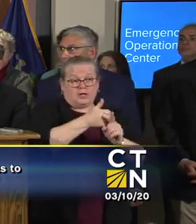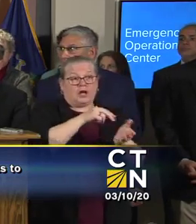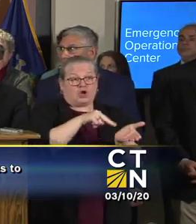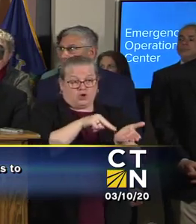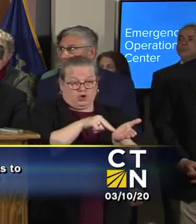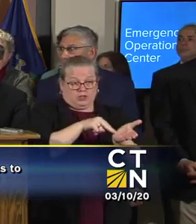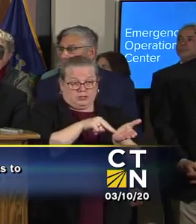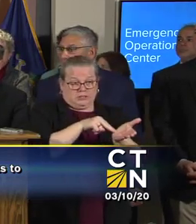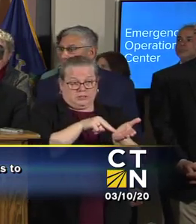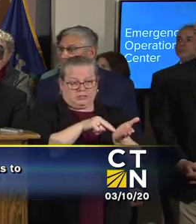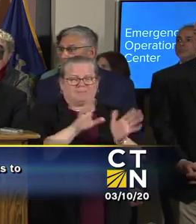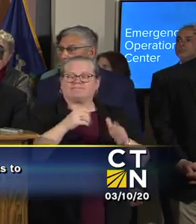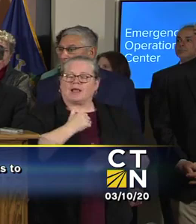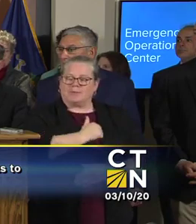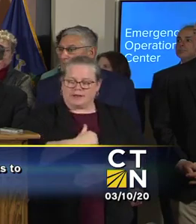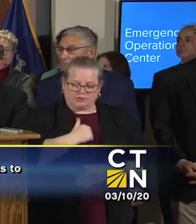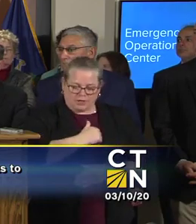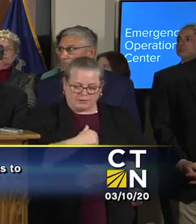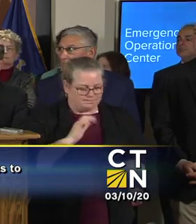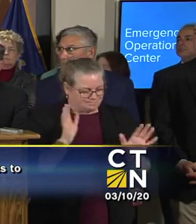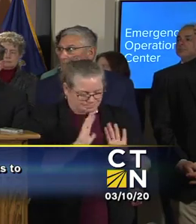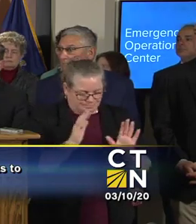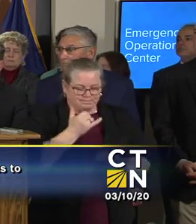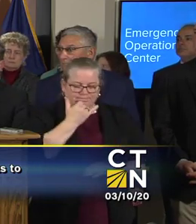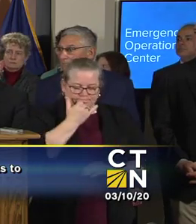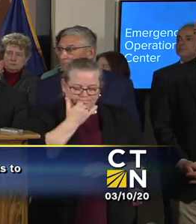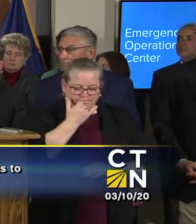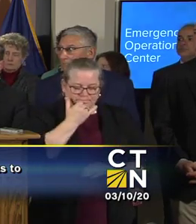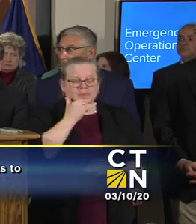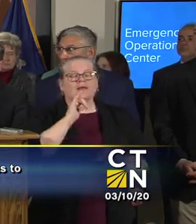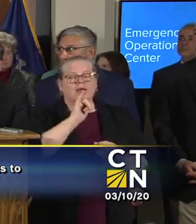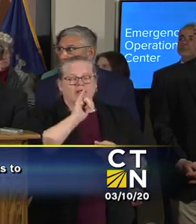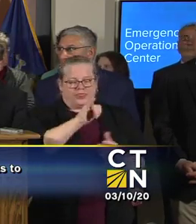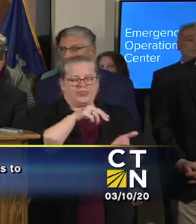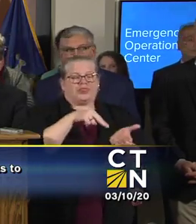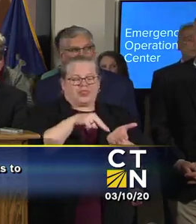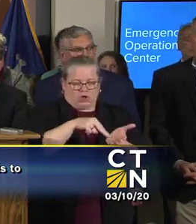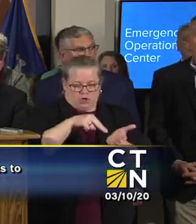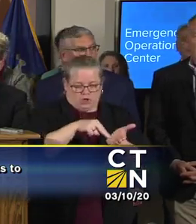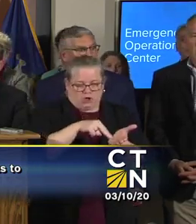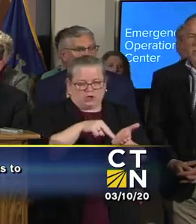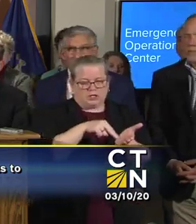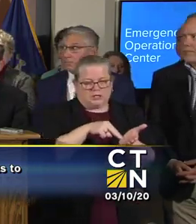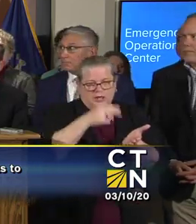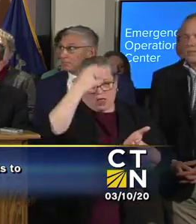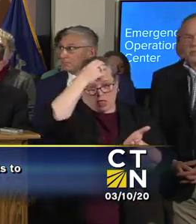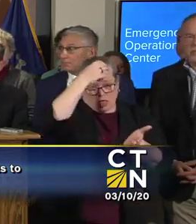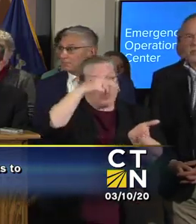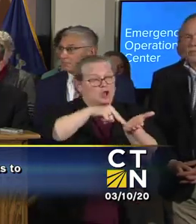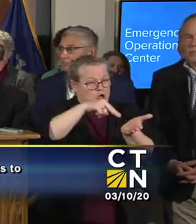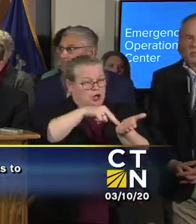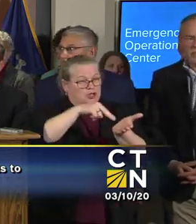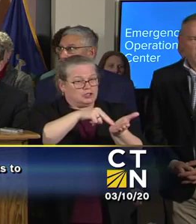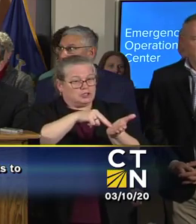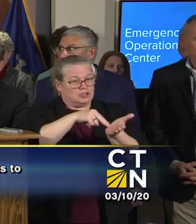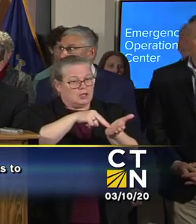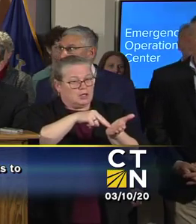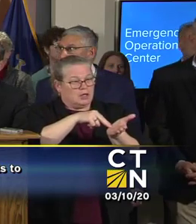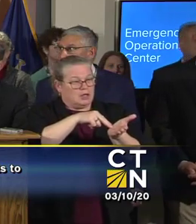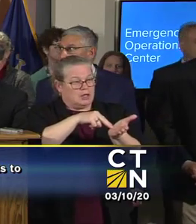I apologize. Lives in Bethlehem. Get that right. Lives in Bethlehem. Right. Sorry. Lives in